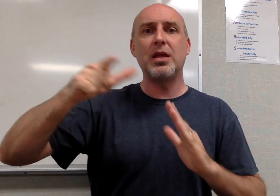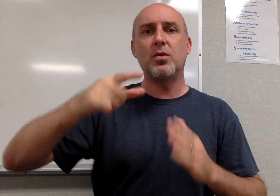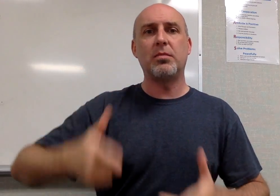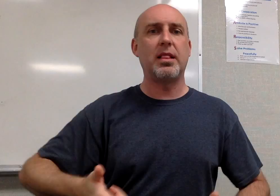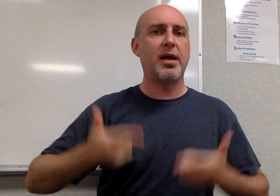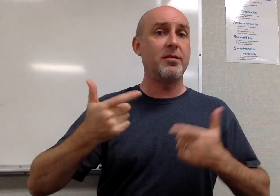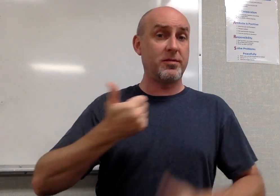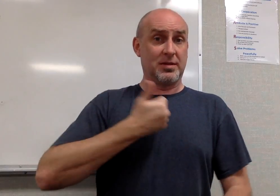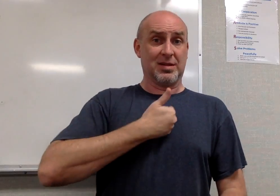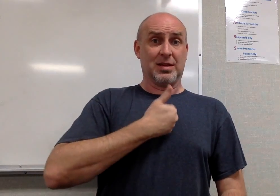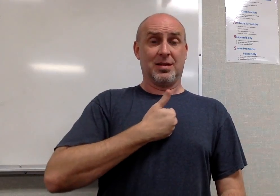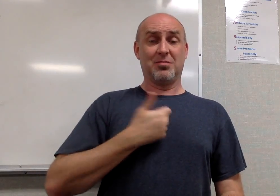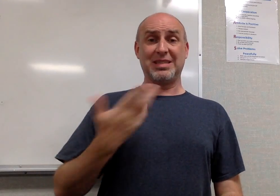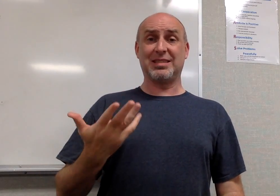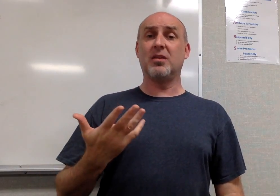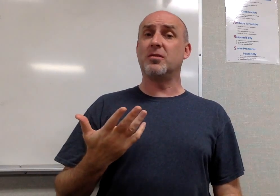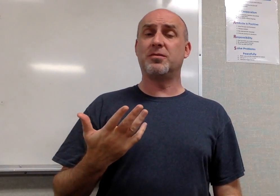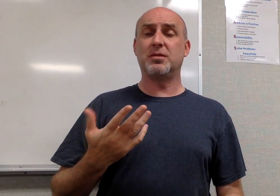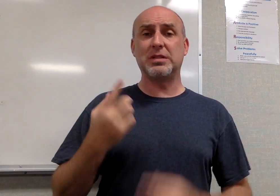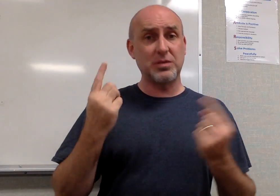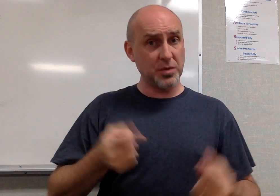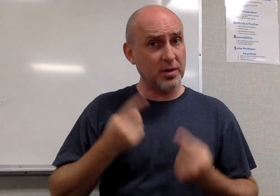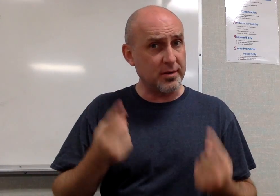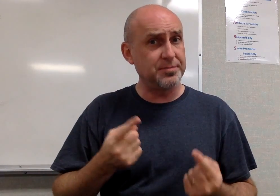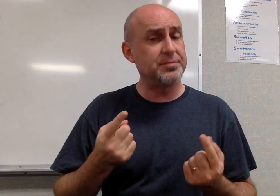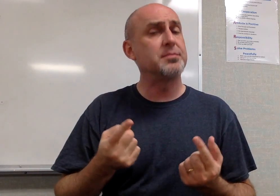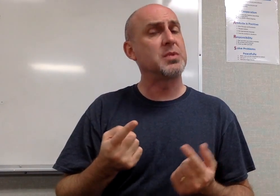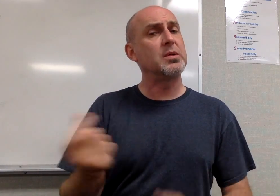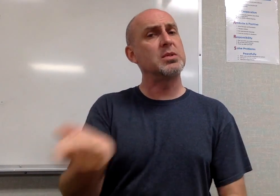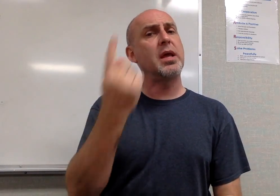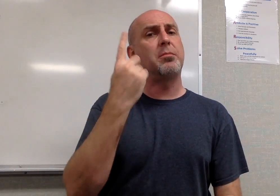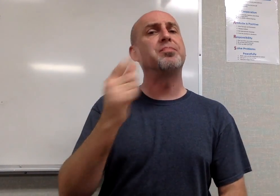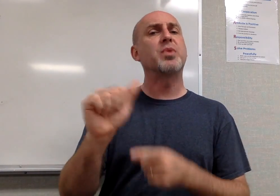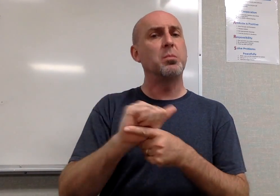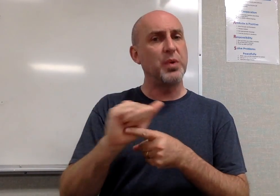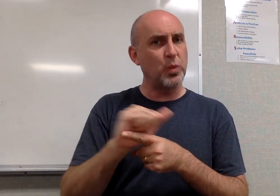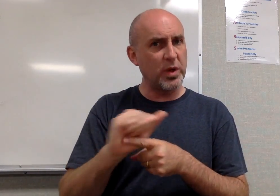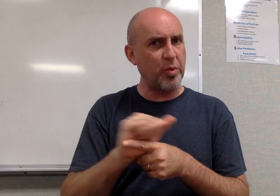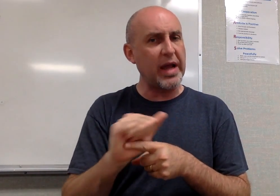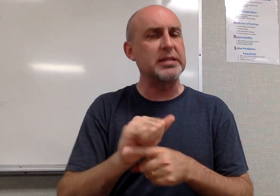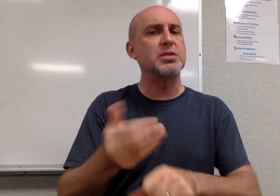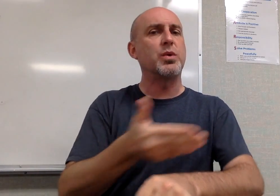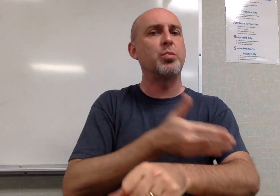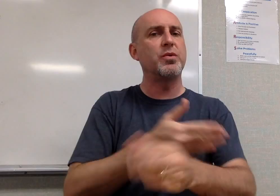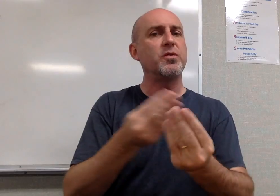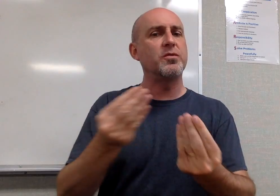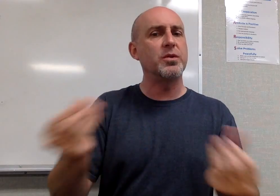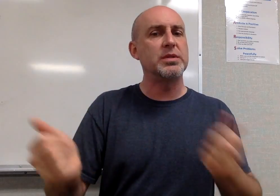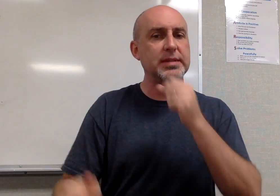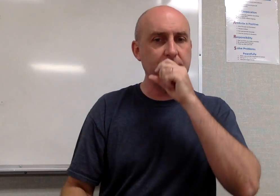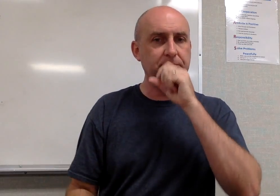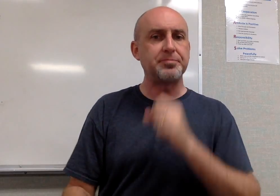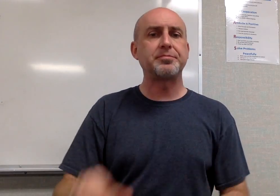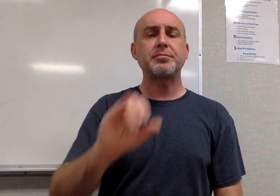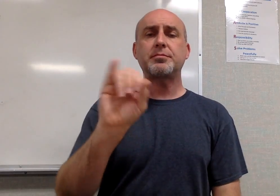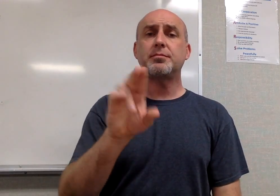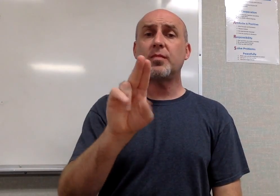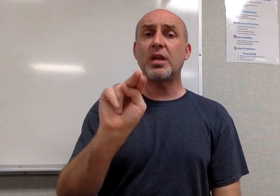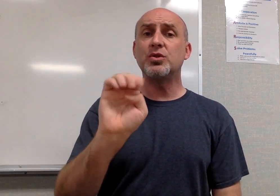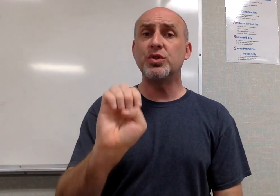in my life myself, it's a struggle. So I understand. But you want to practice. You want to improve your fluency.